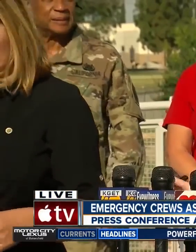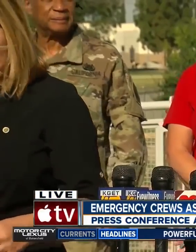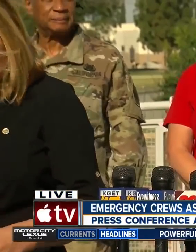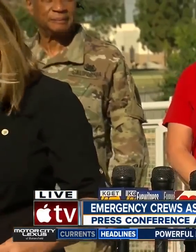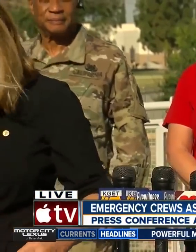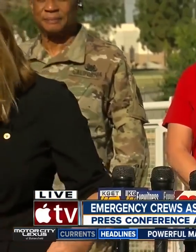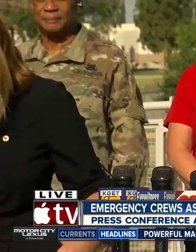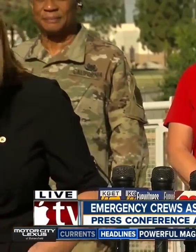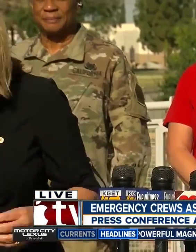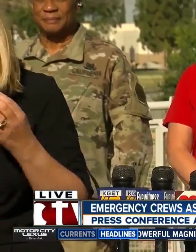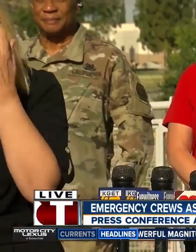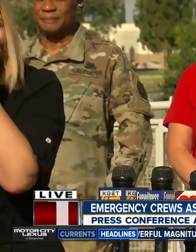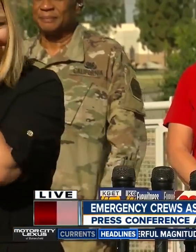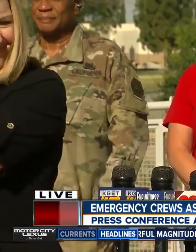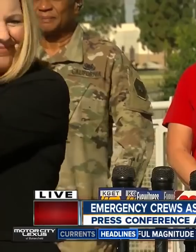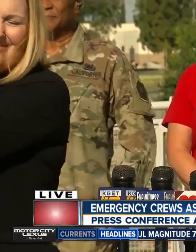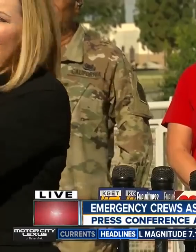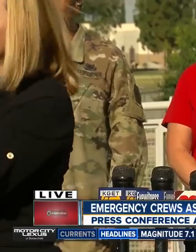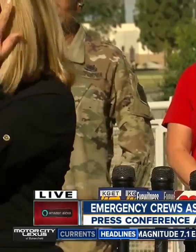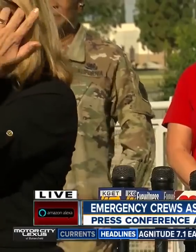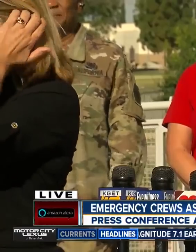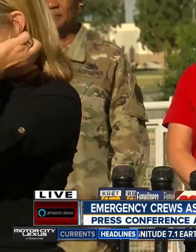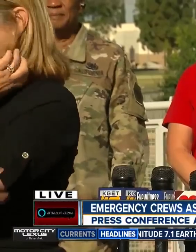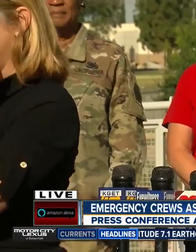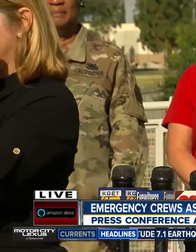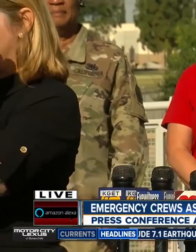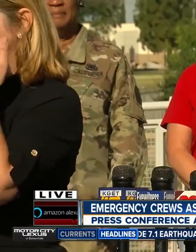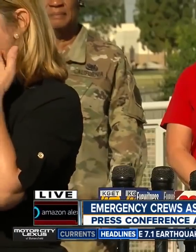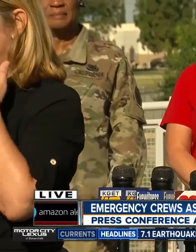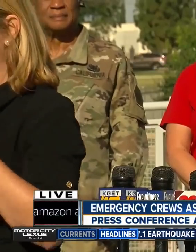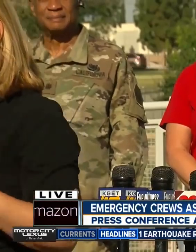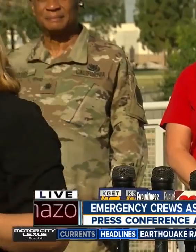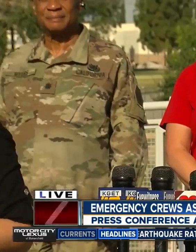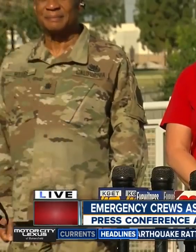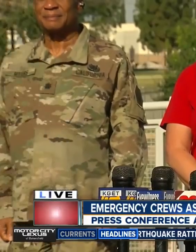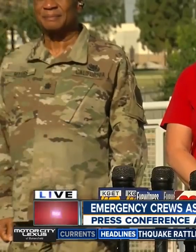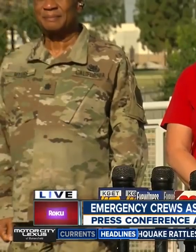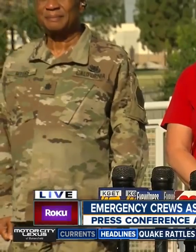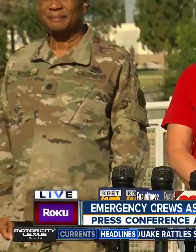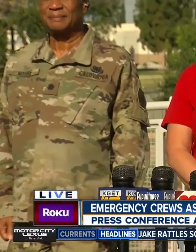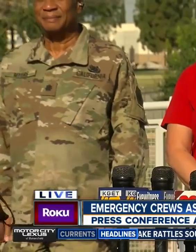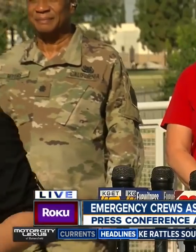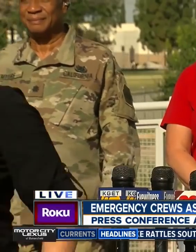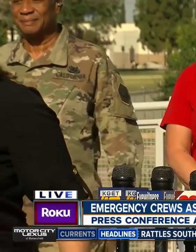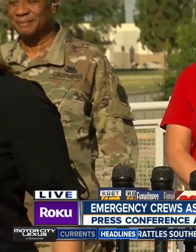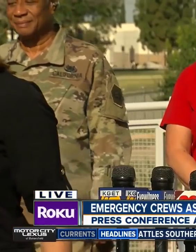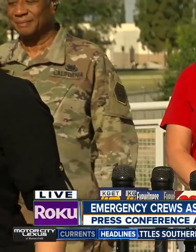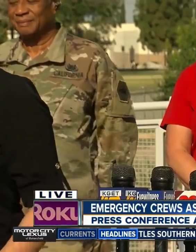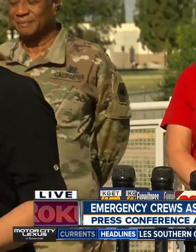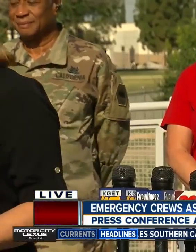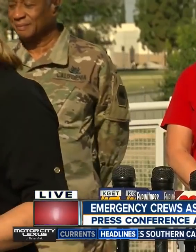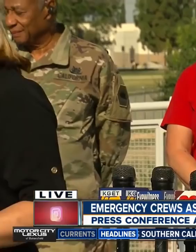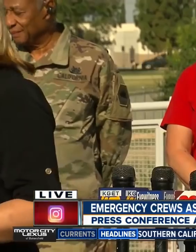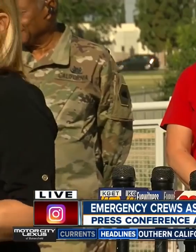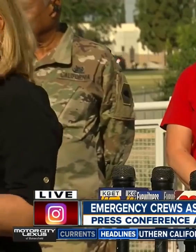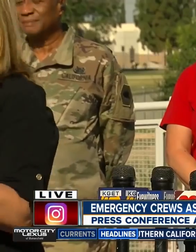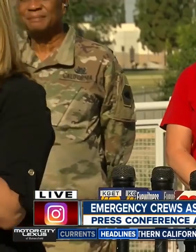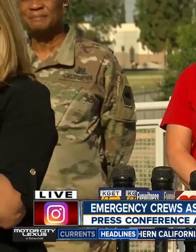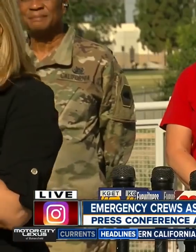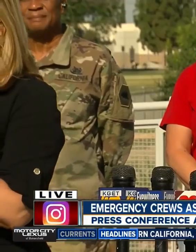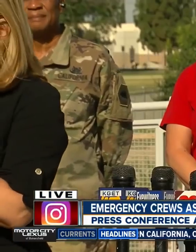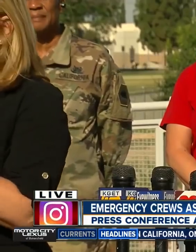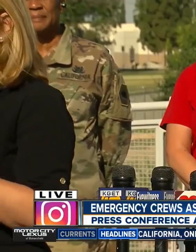actually gotten everything sort of cleaned up and back on the shelves, and then has to start all over again this morning. Some even saying that that they were going to